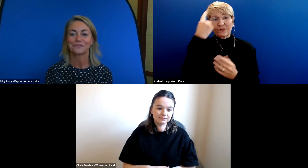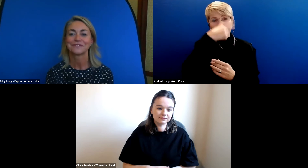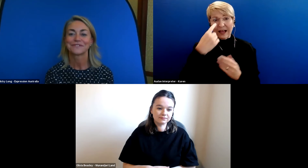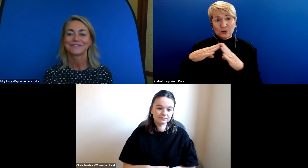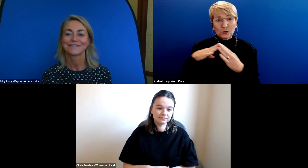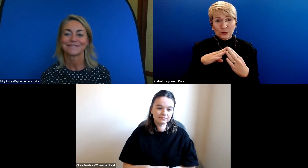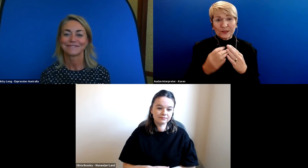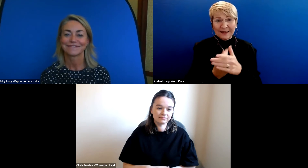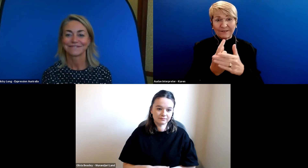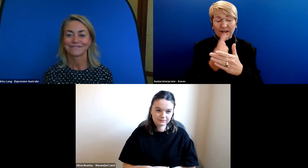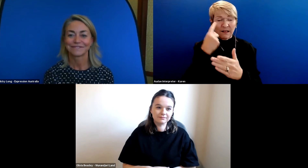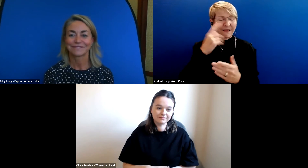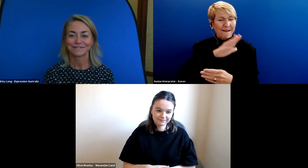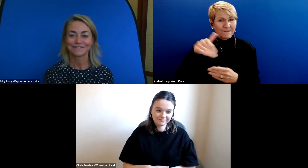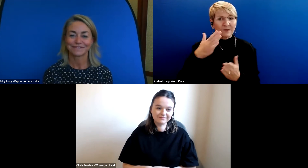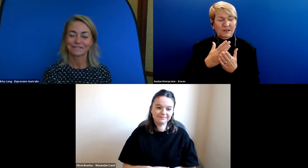about.